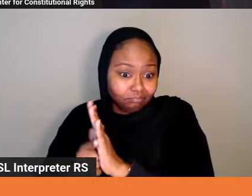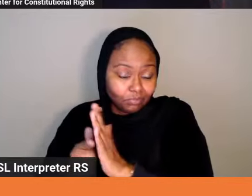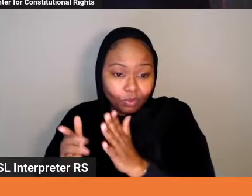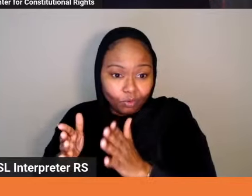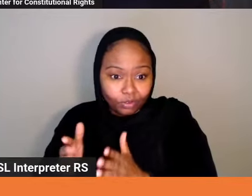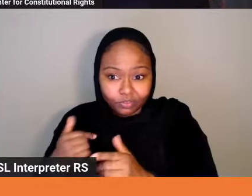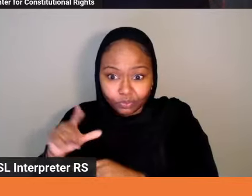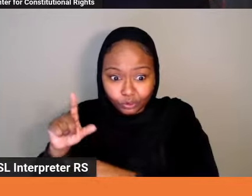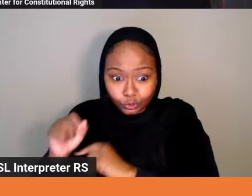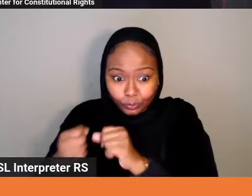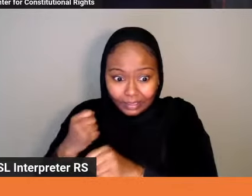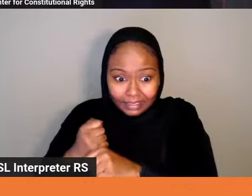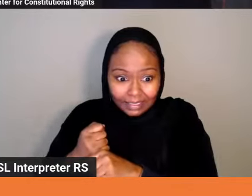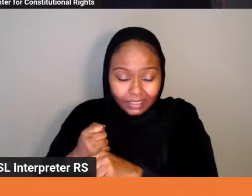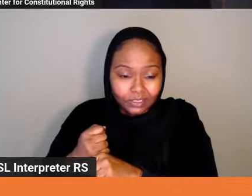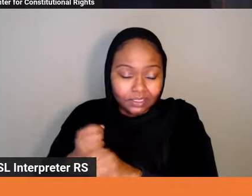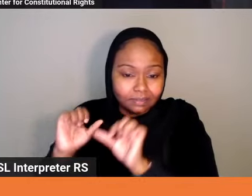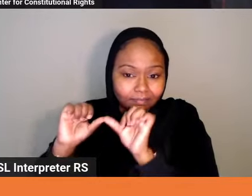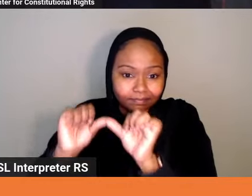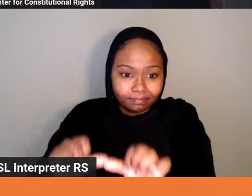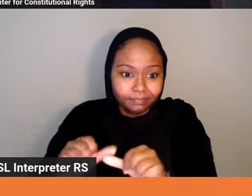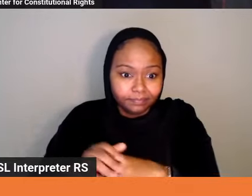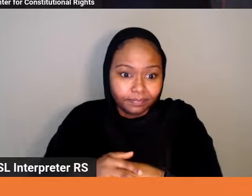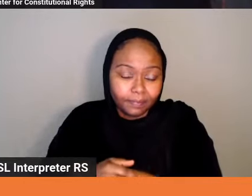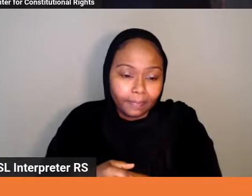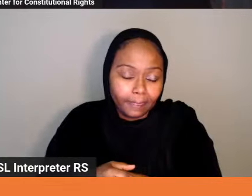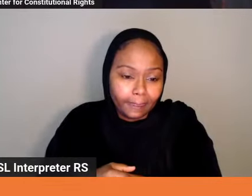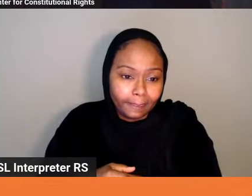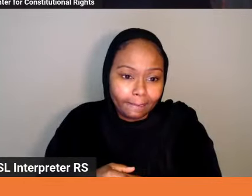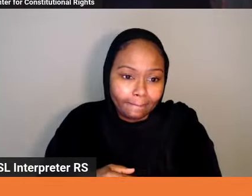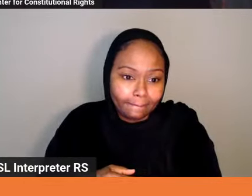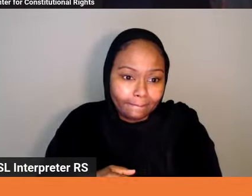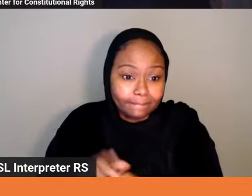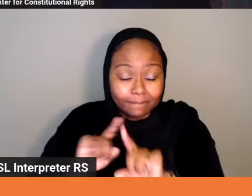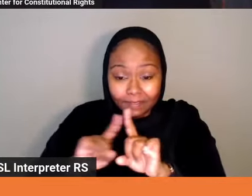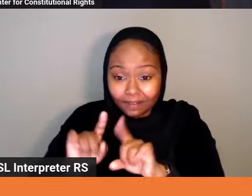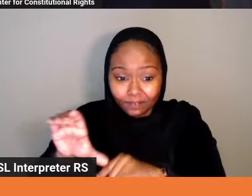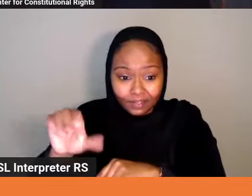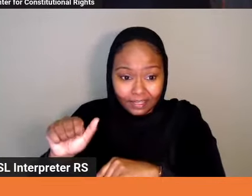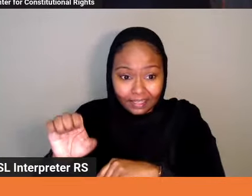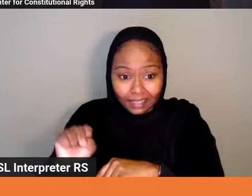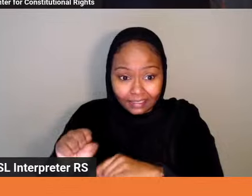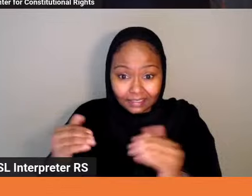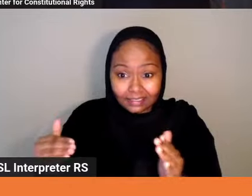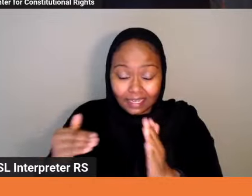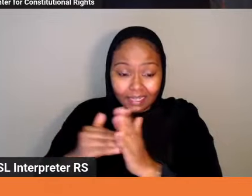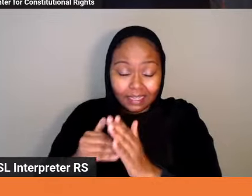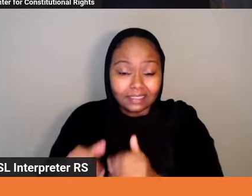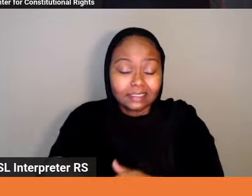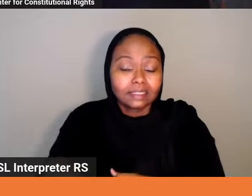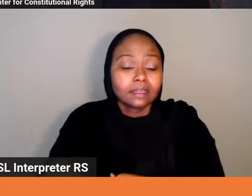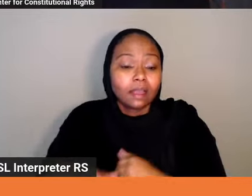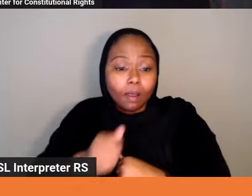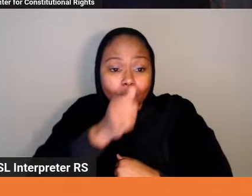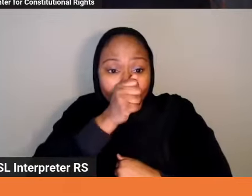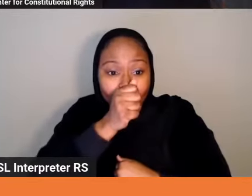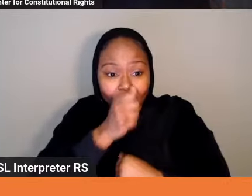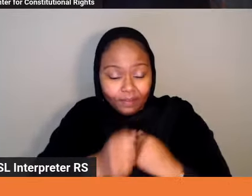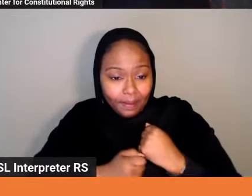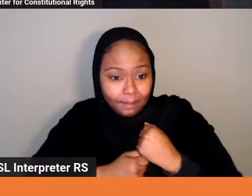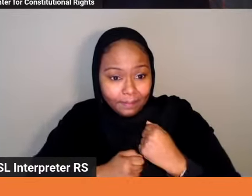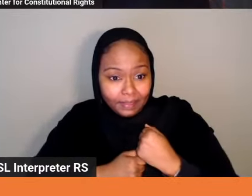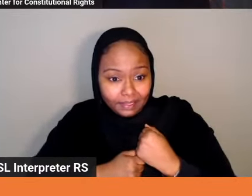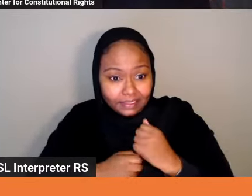almost 20 years now, the cases against a private military contractor at Abu